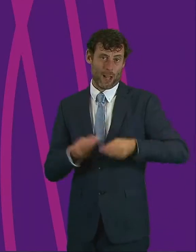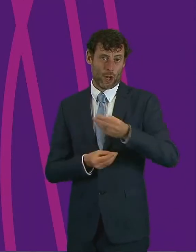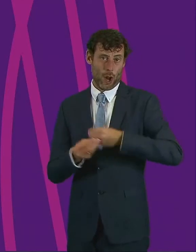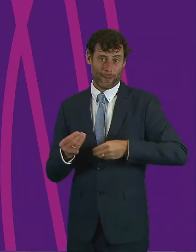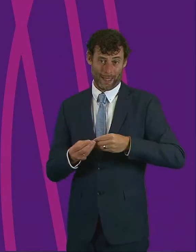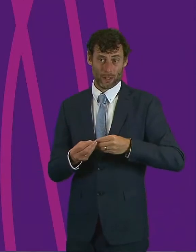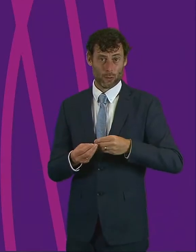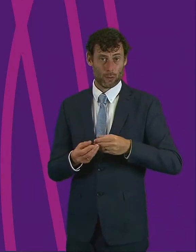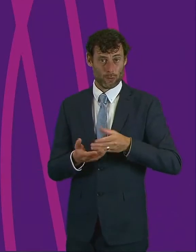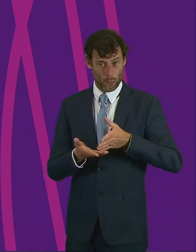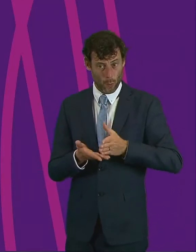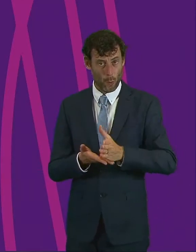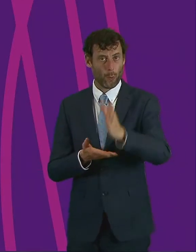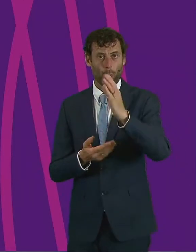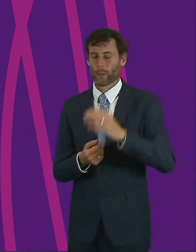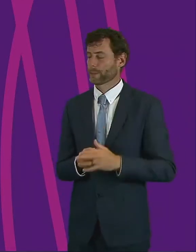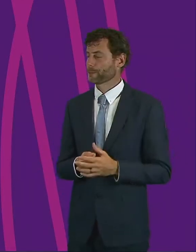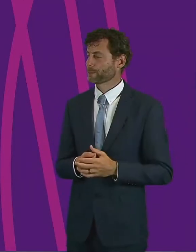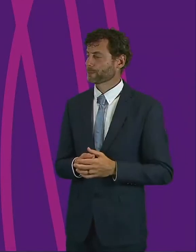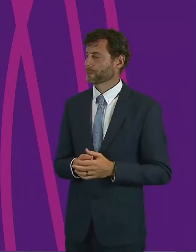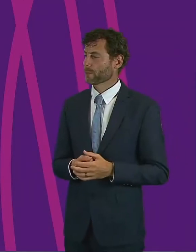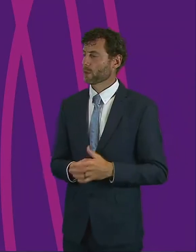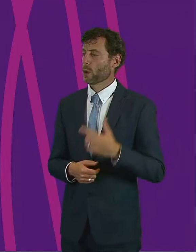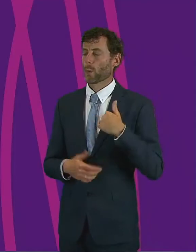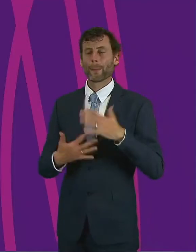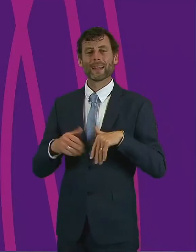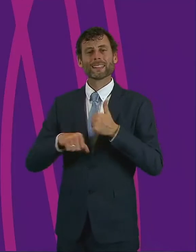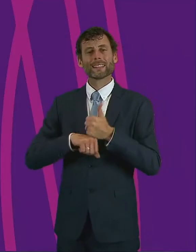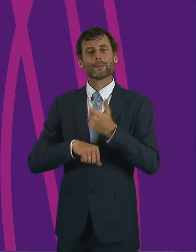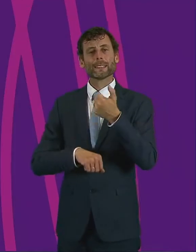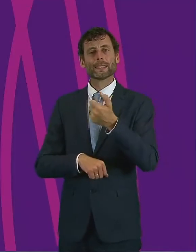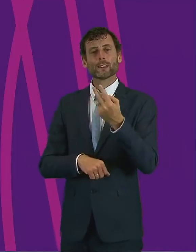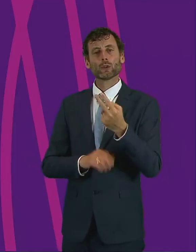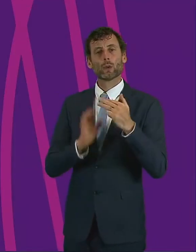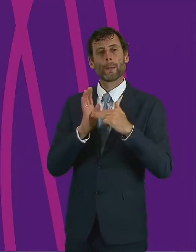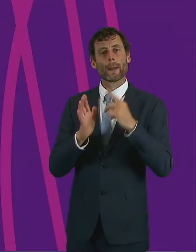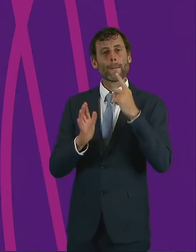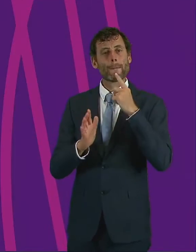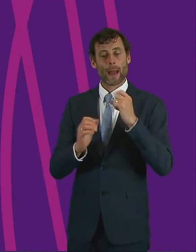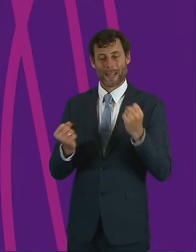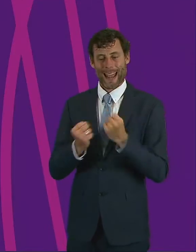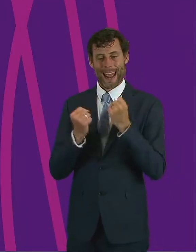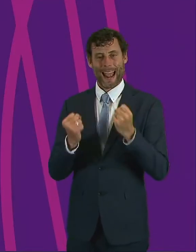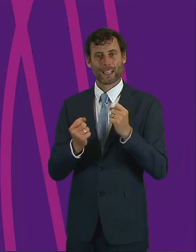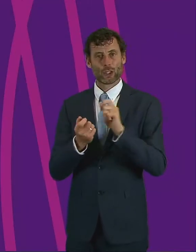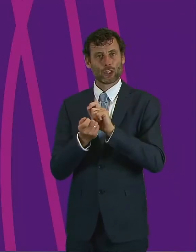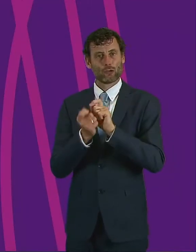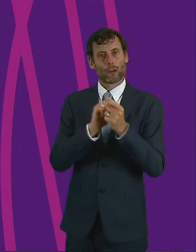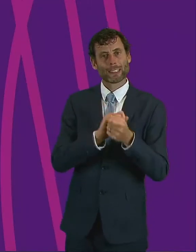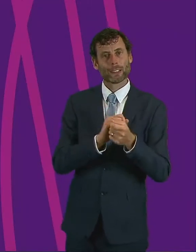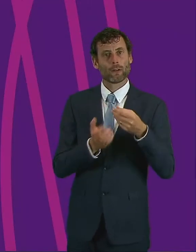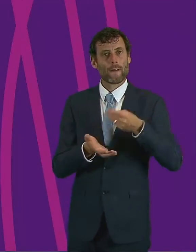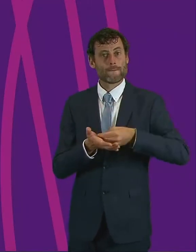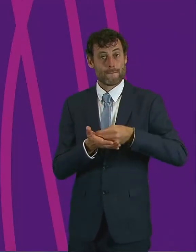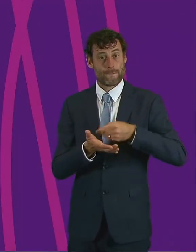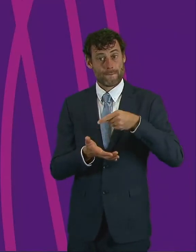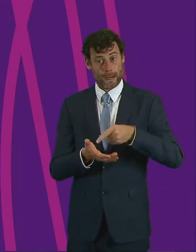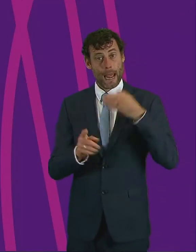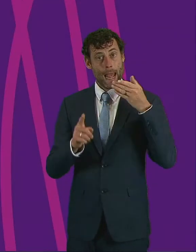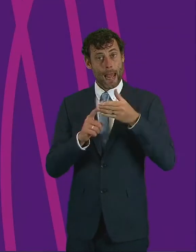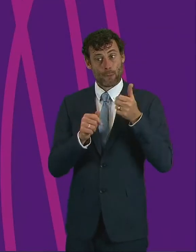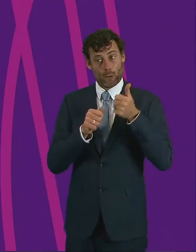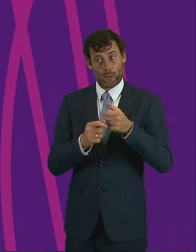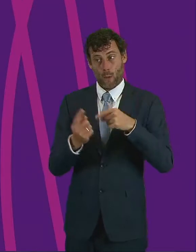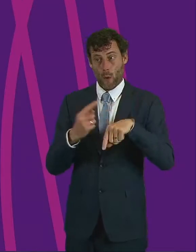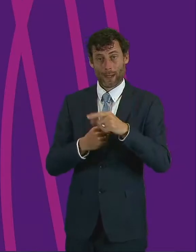zero. Specifically, we established the £62 million Energy Transition Fund, which will support our energy sector and